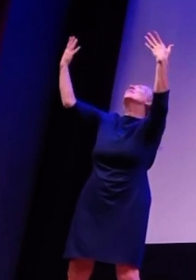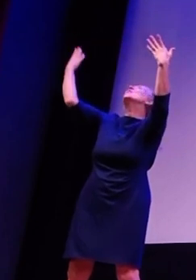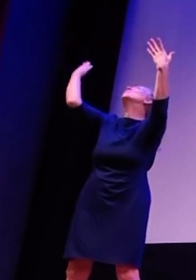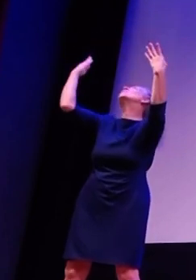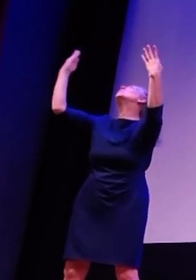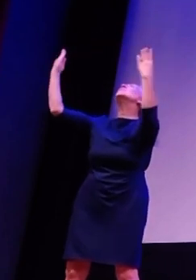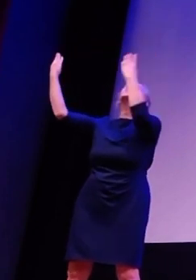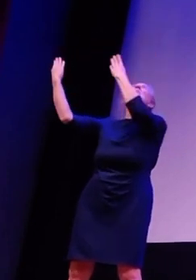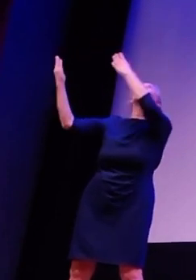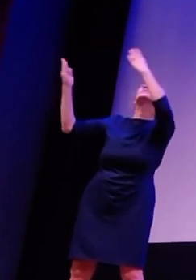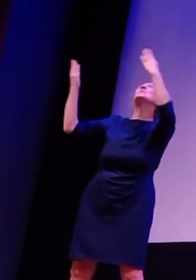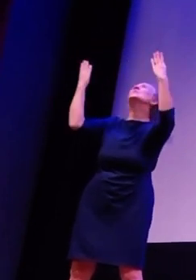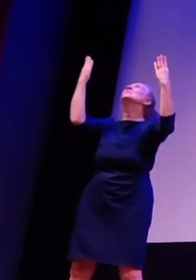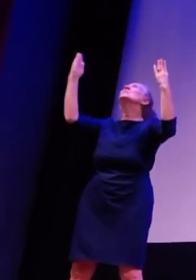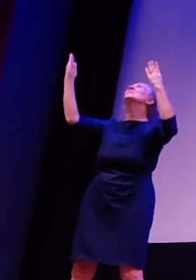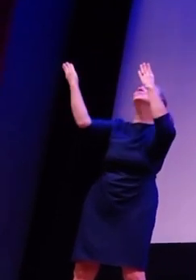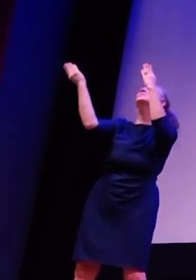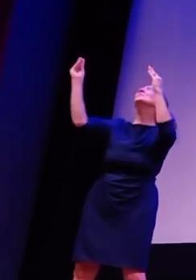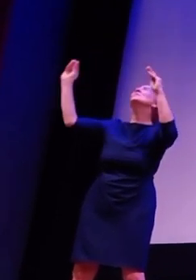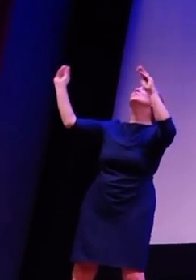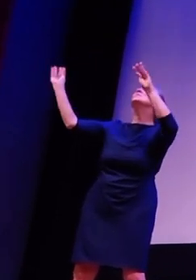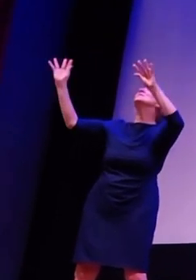skies, a